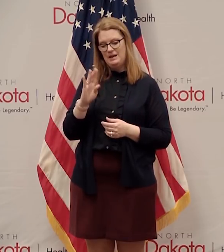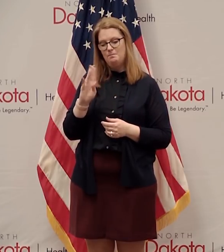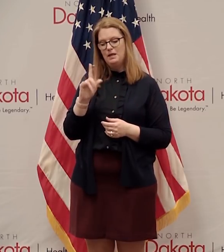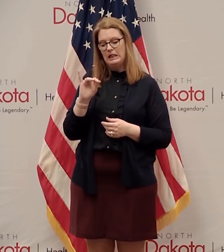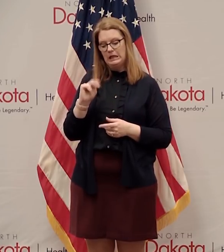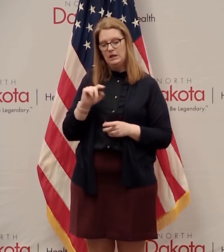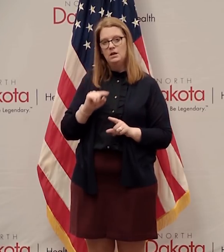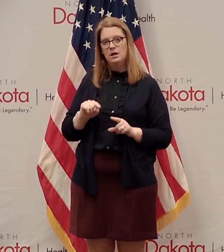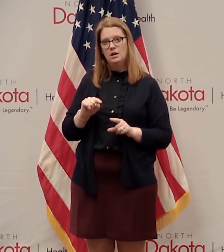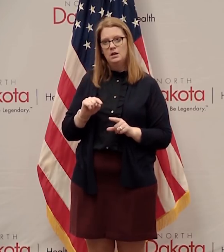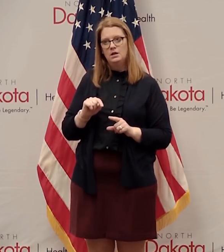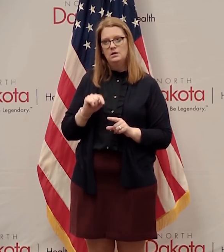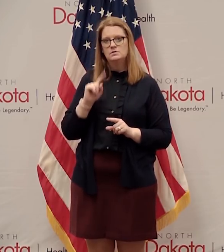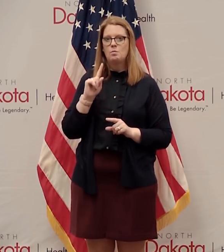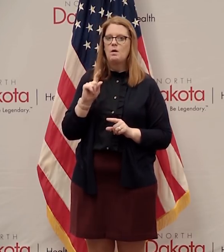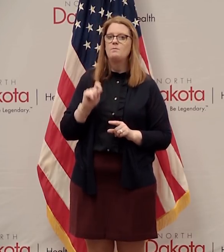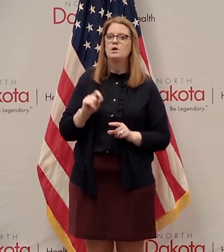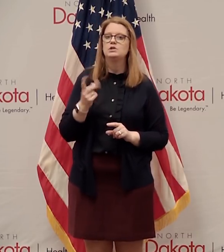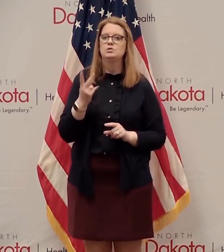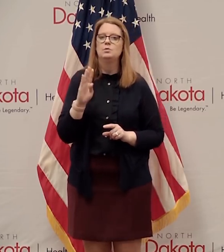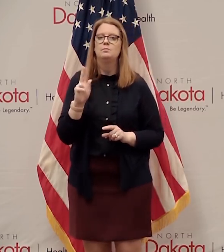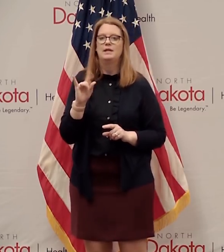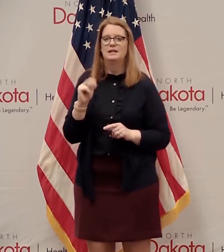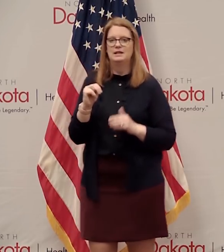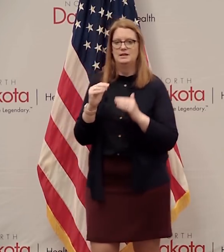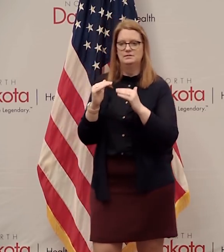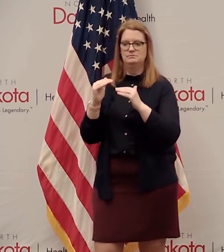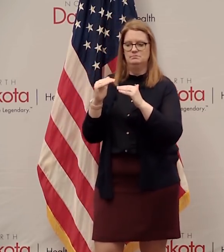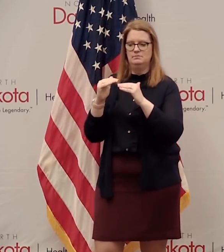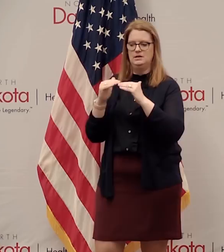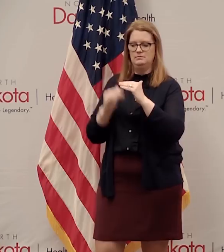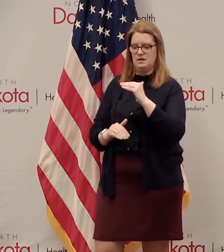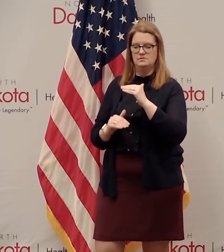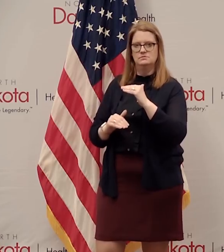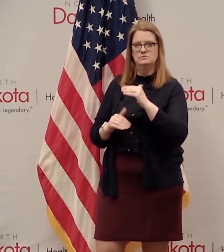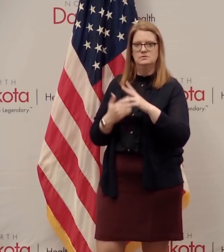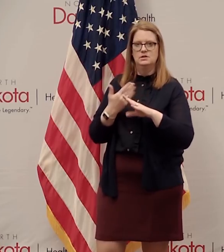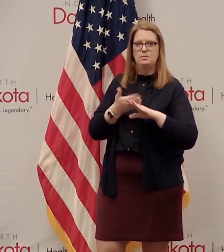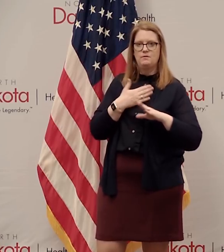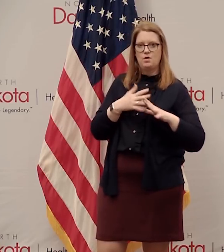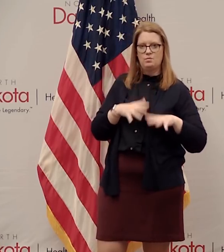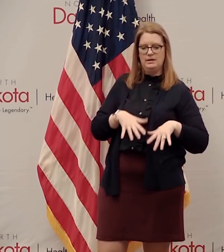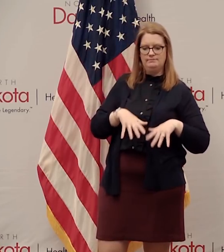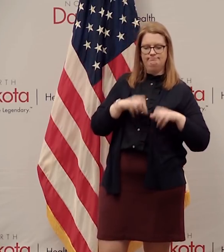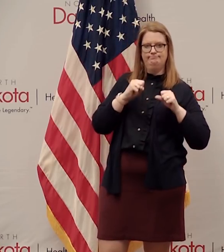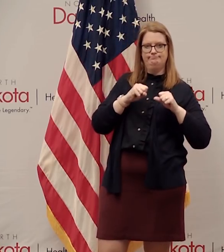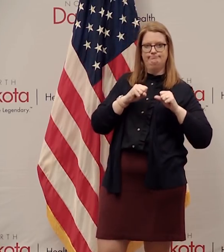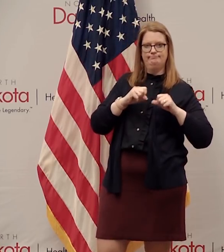is $1.2 billion less than it was before we took office. So the